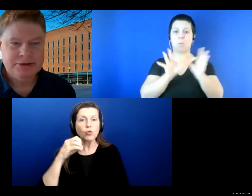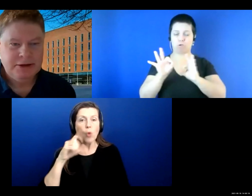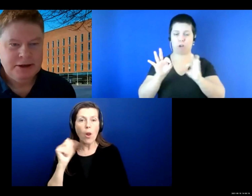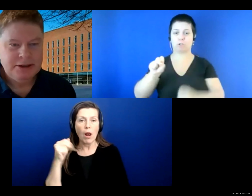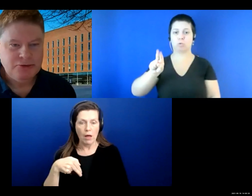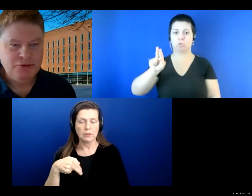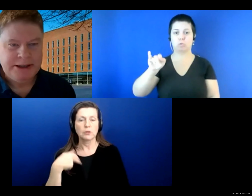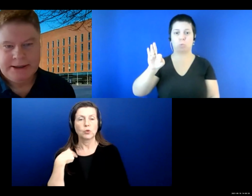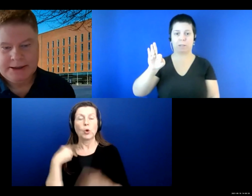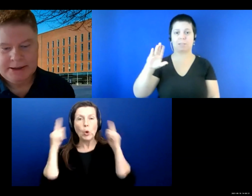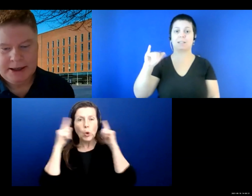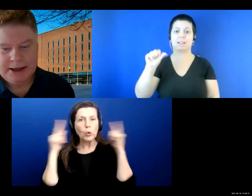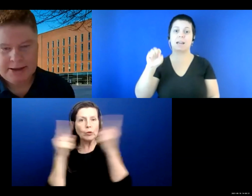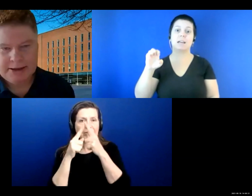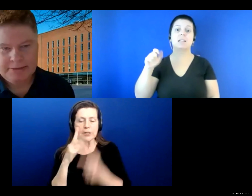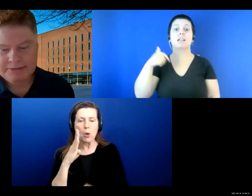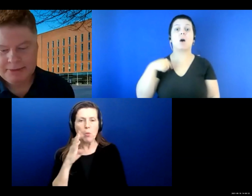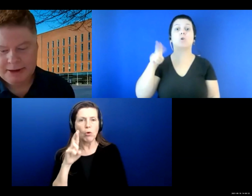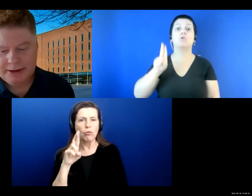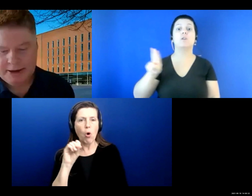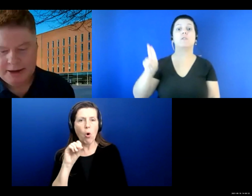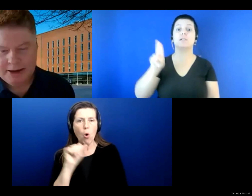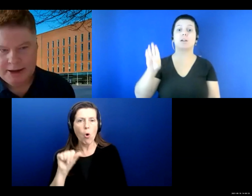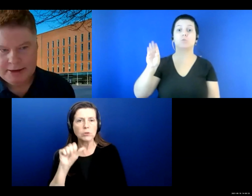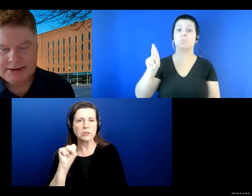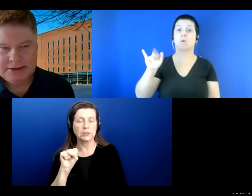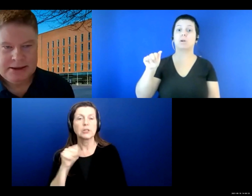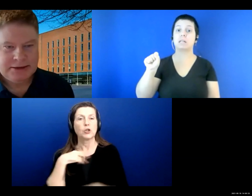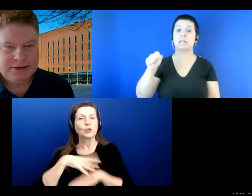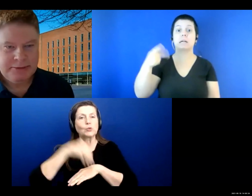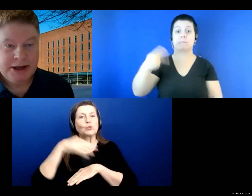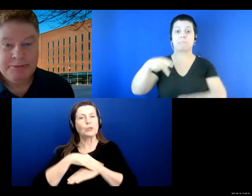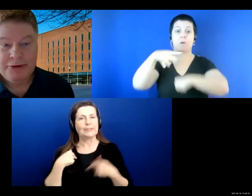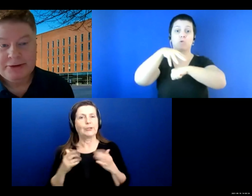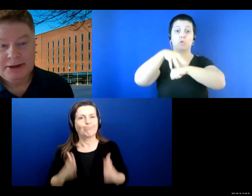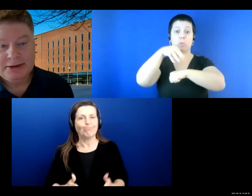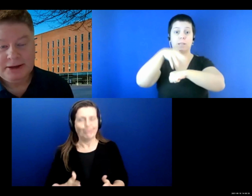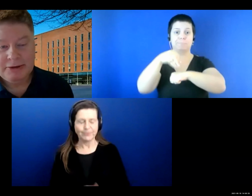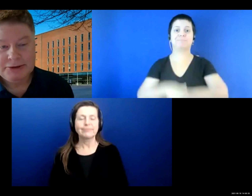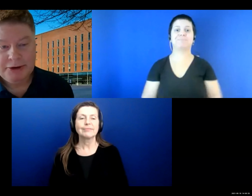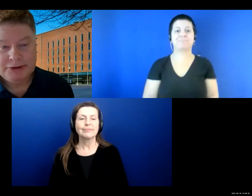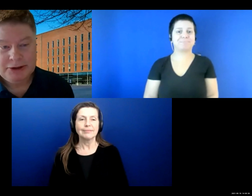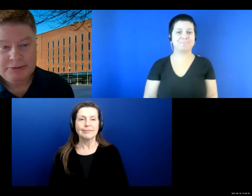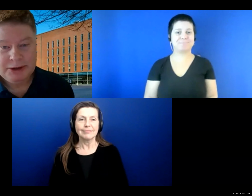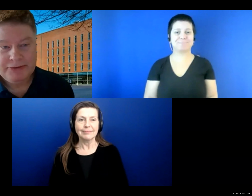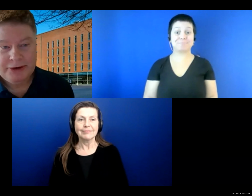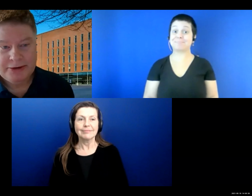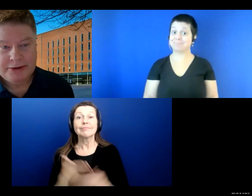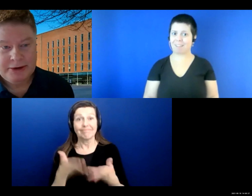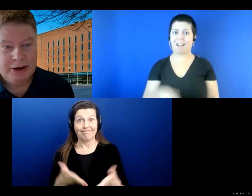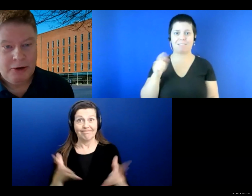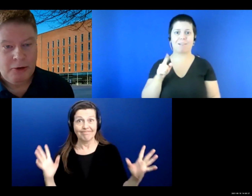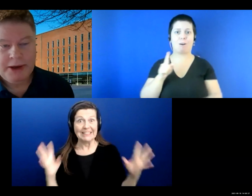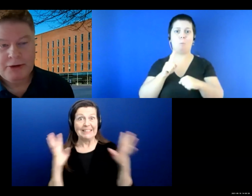Borås, Sweden. And this is a breaking point in our symposium. We've